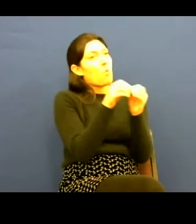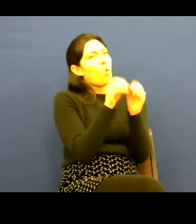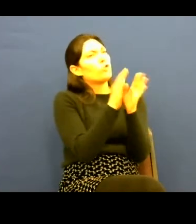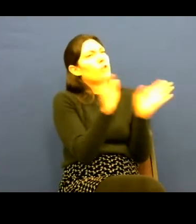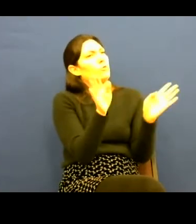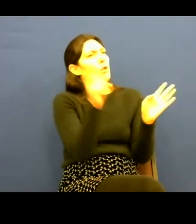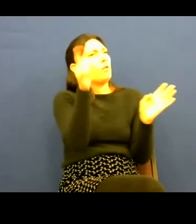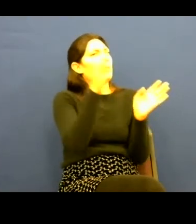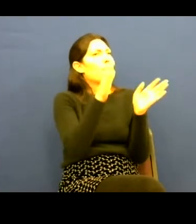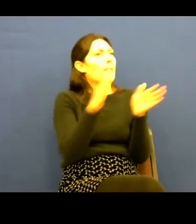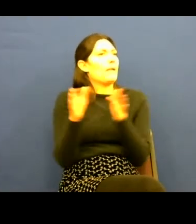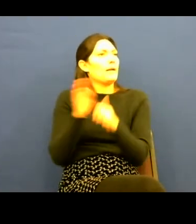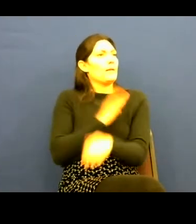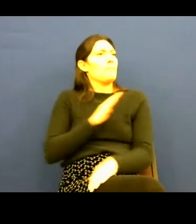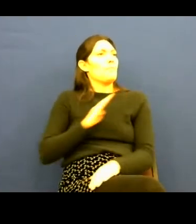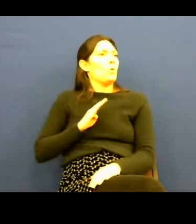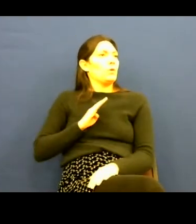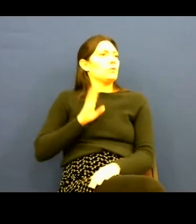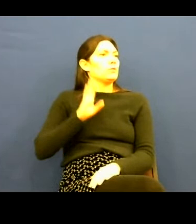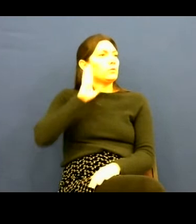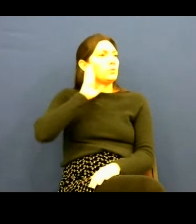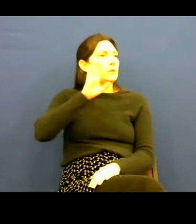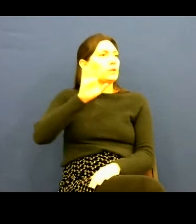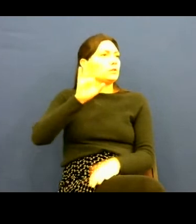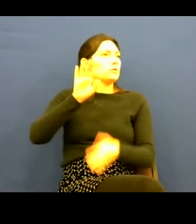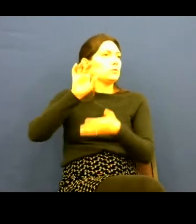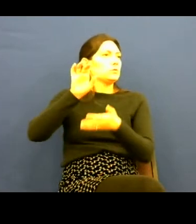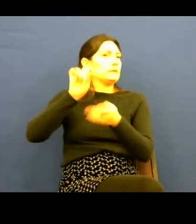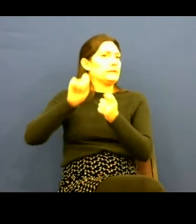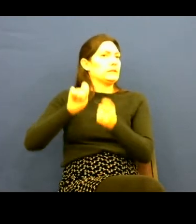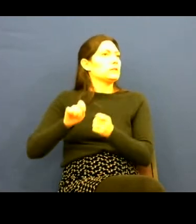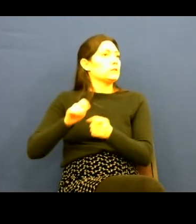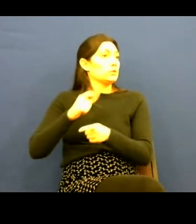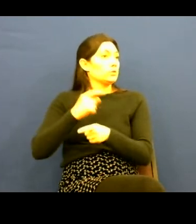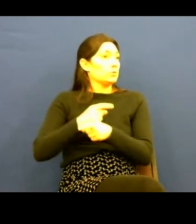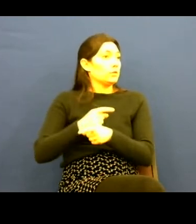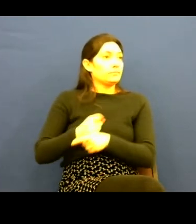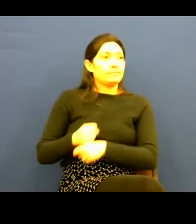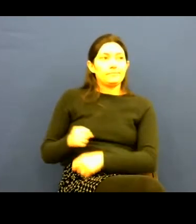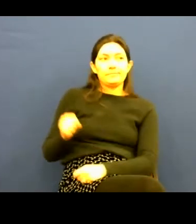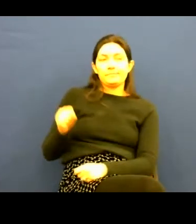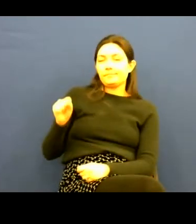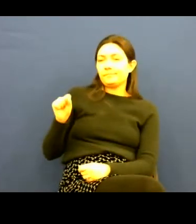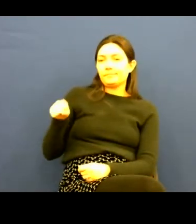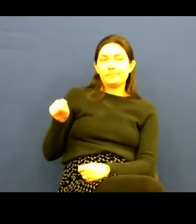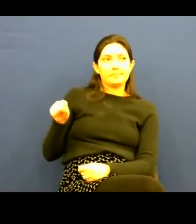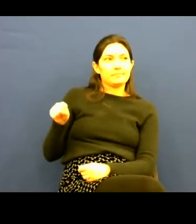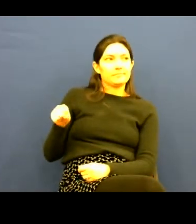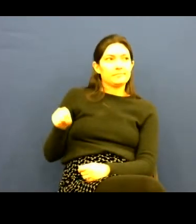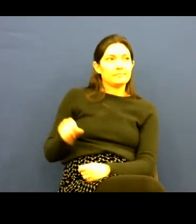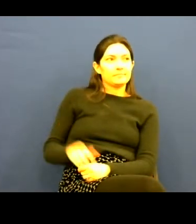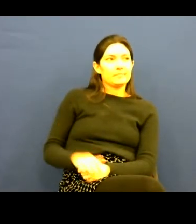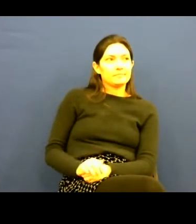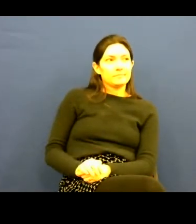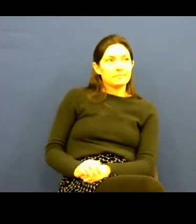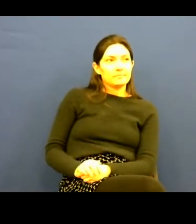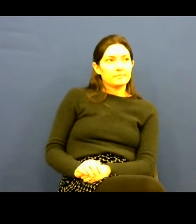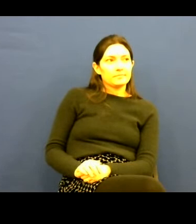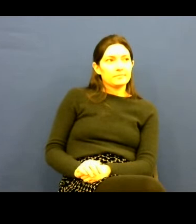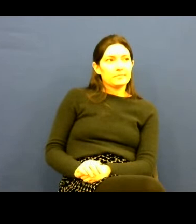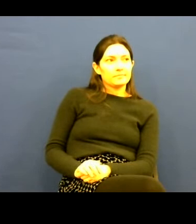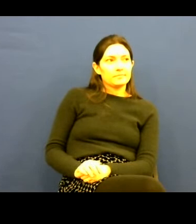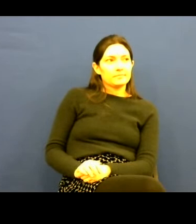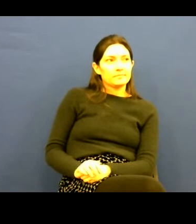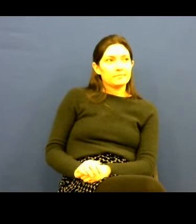fine with them. Again, I want to just let them know that, and if someone feels differently on this, let me